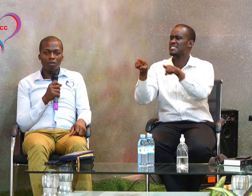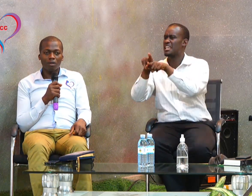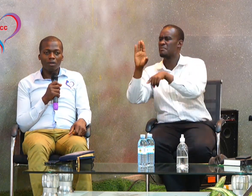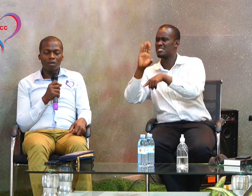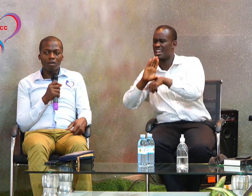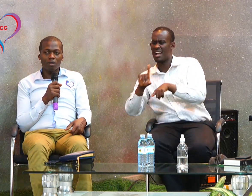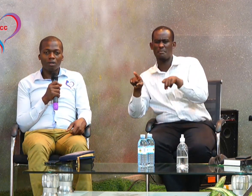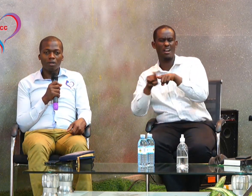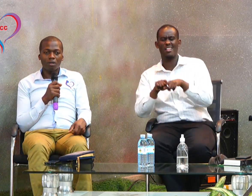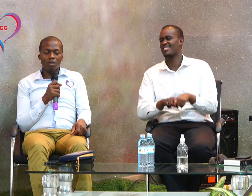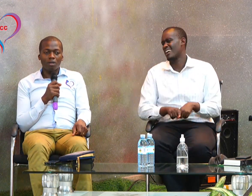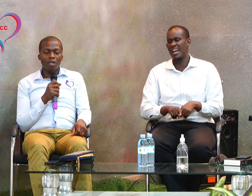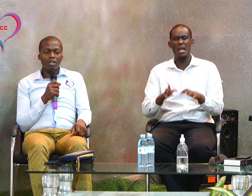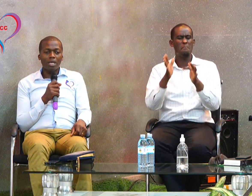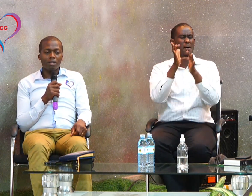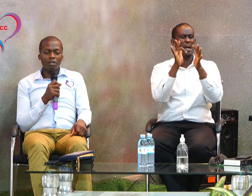is